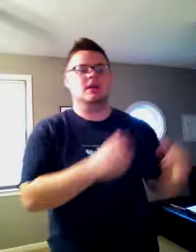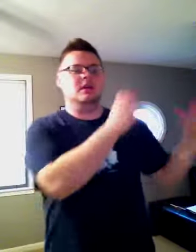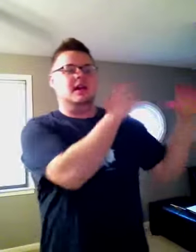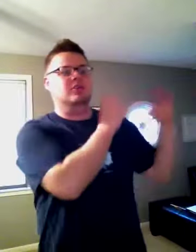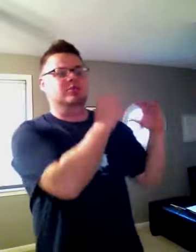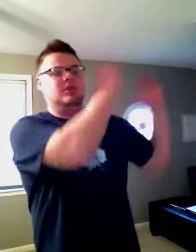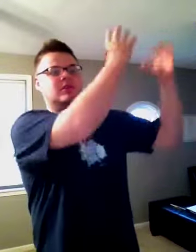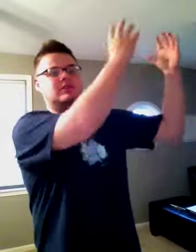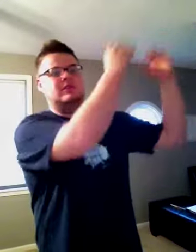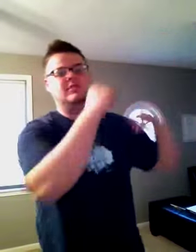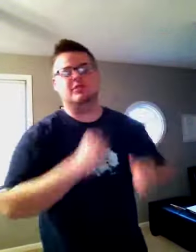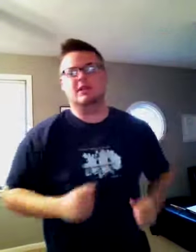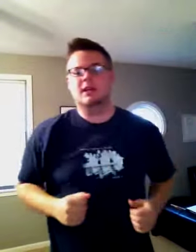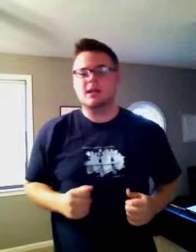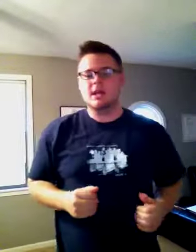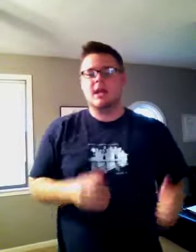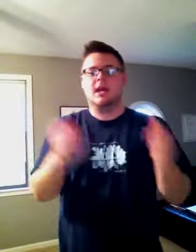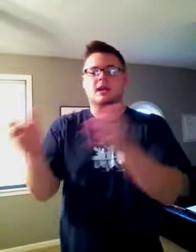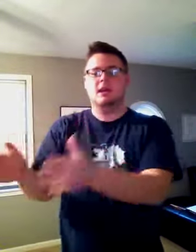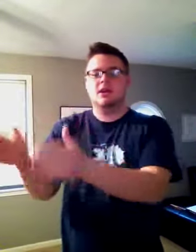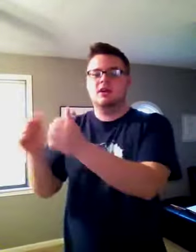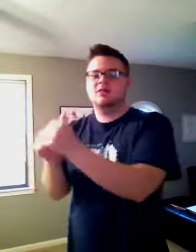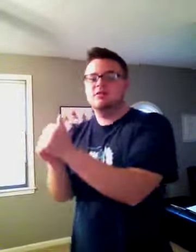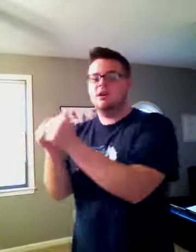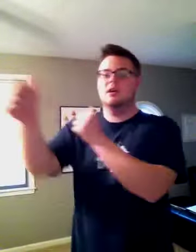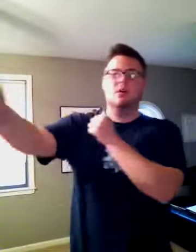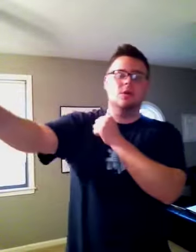Now your burden's lifted and carried far away.